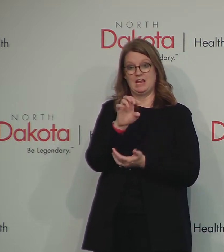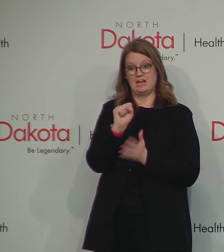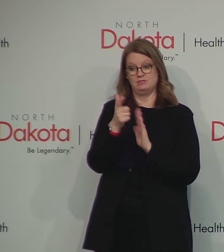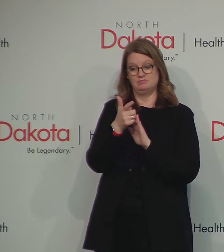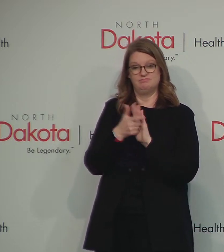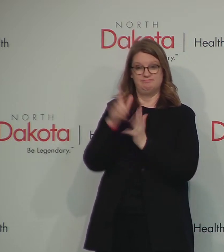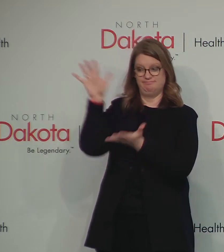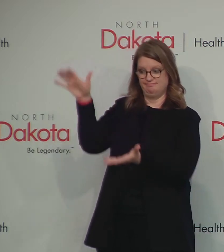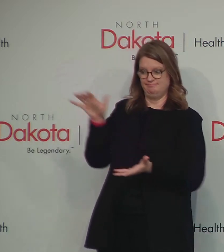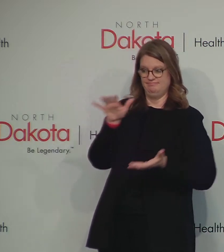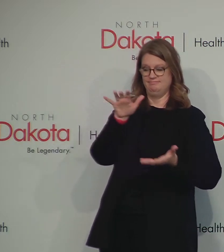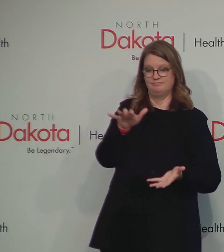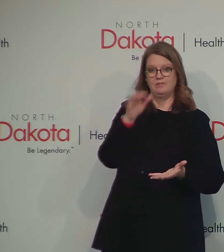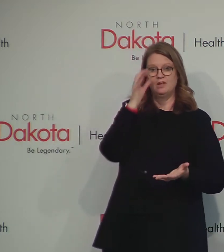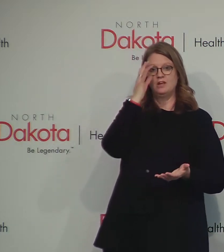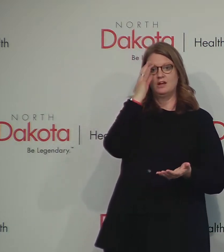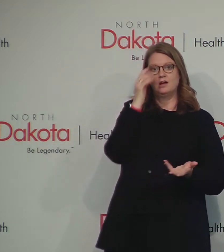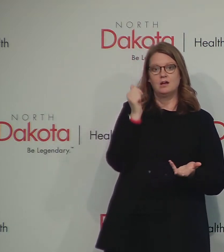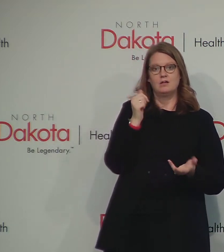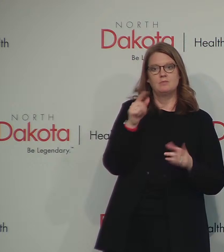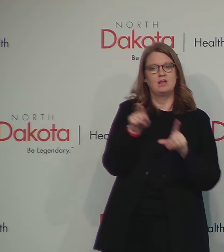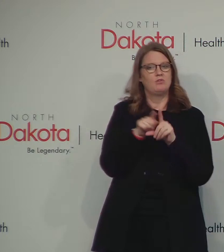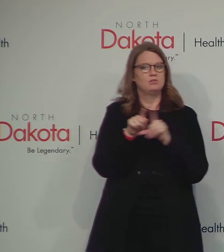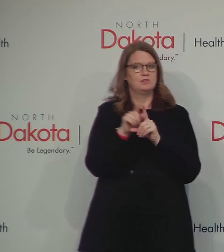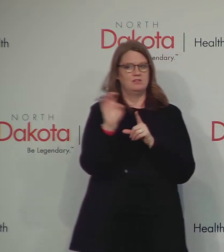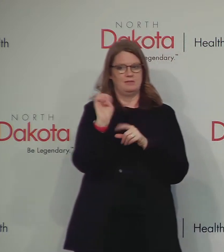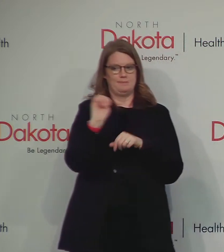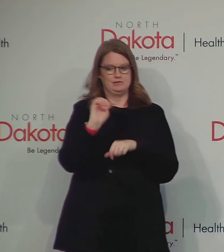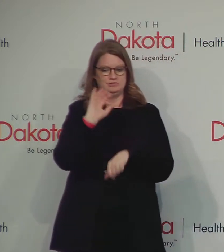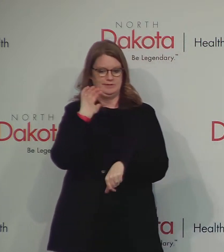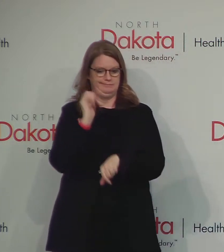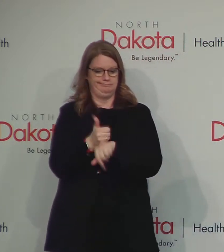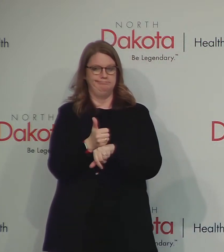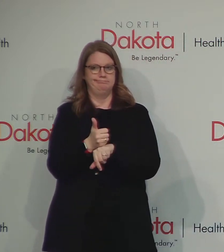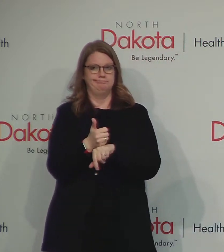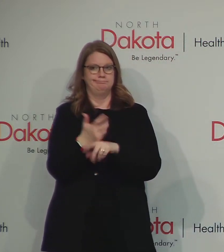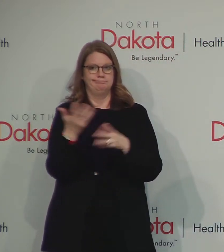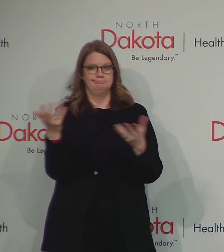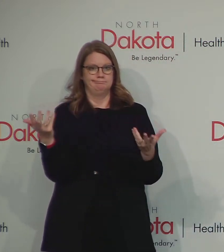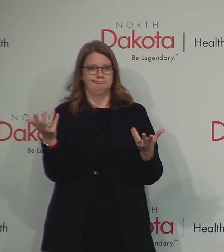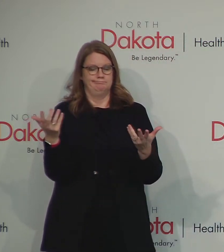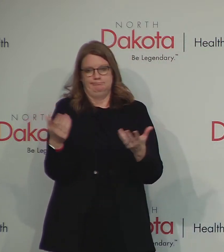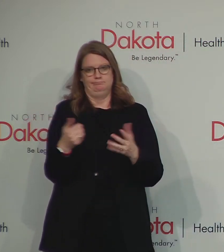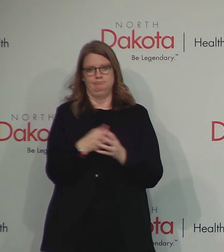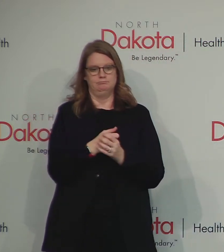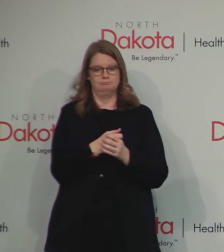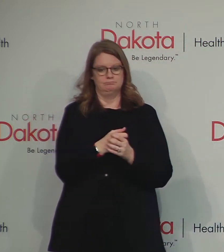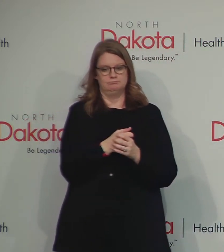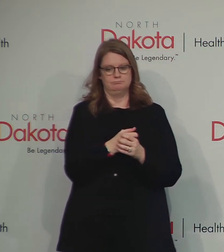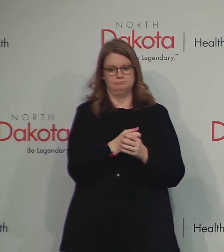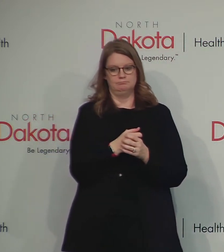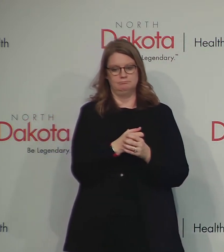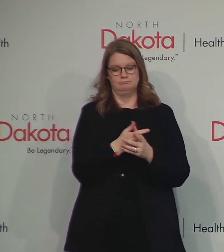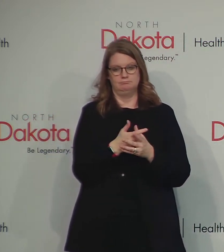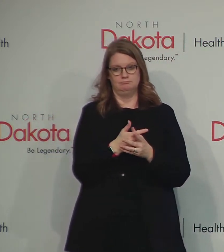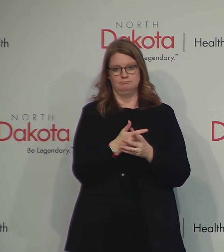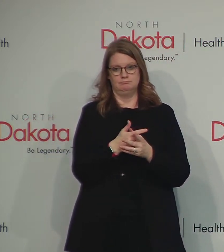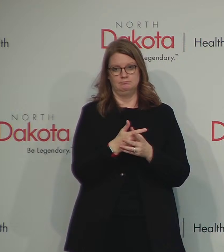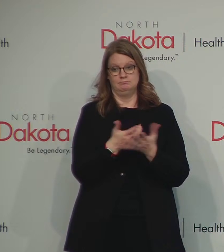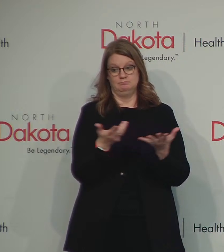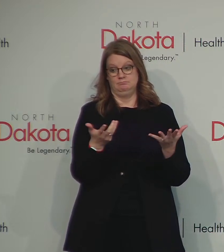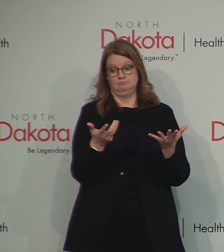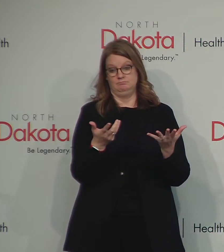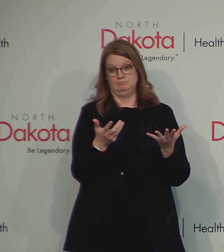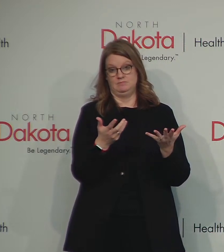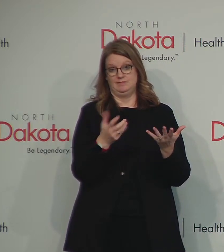throughout last year, and the emergency measures that we have in place, all worked,